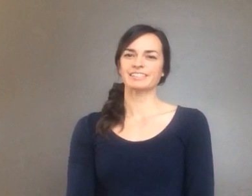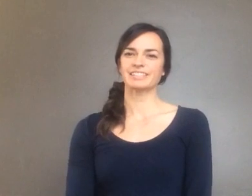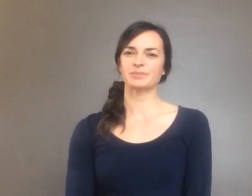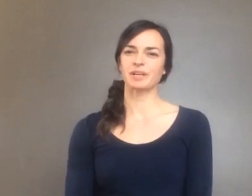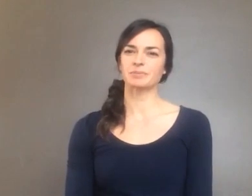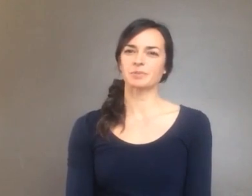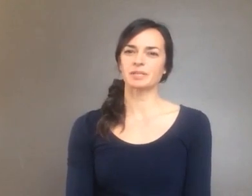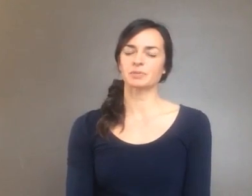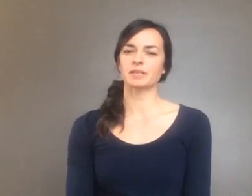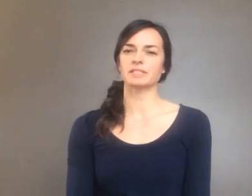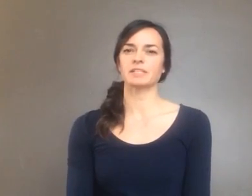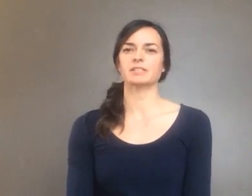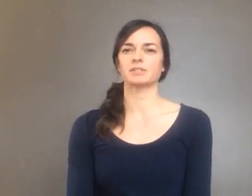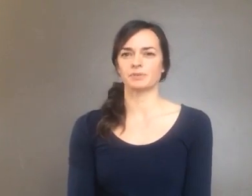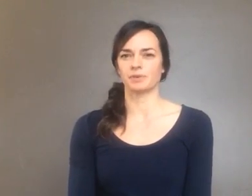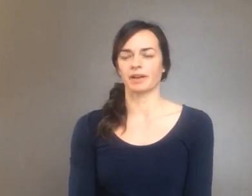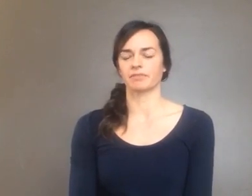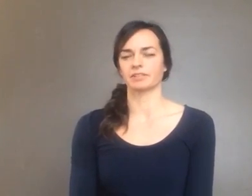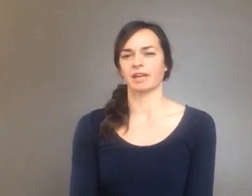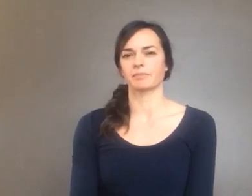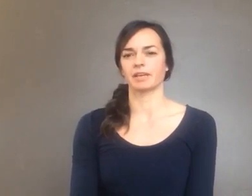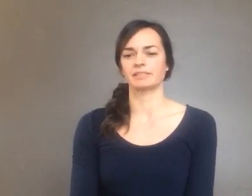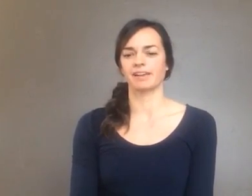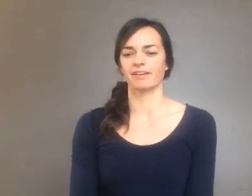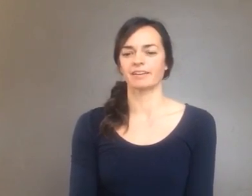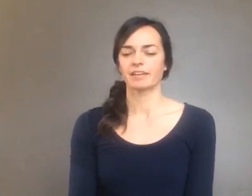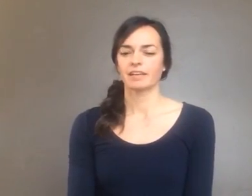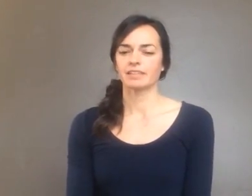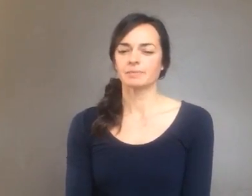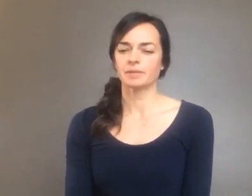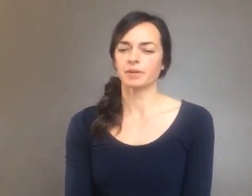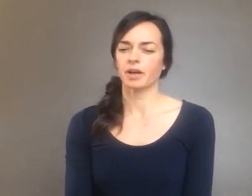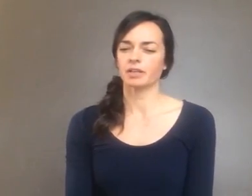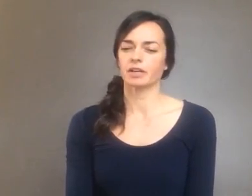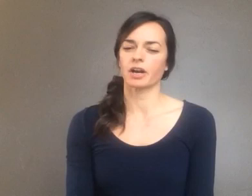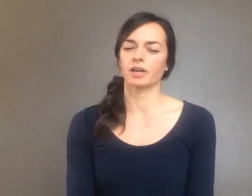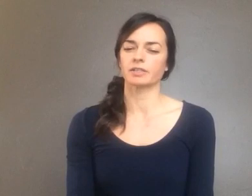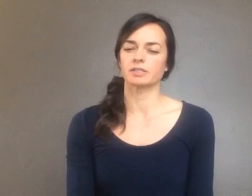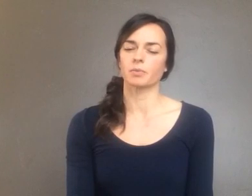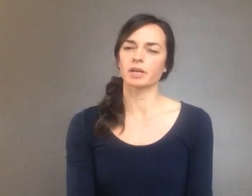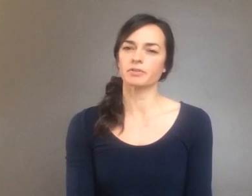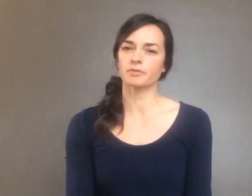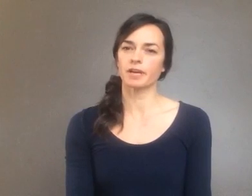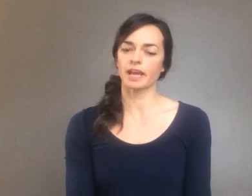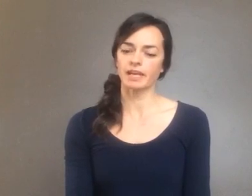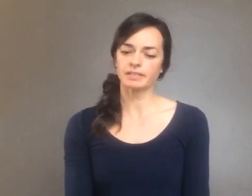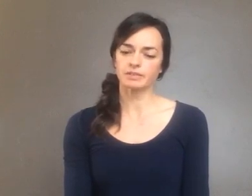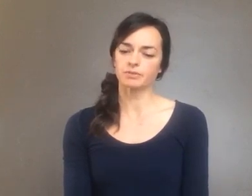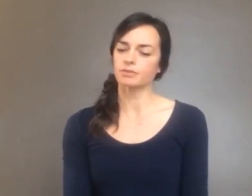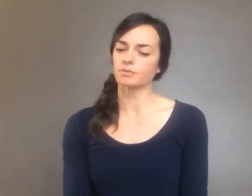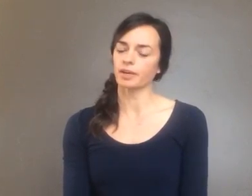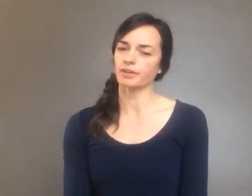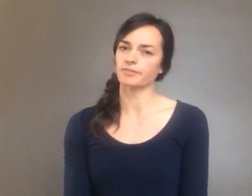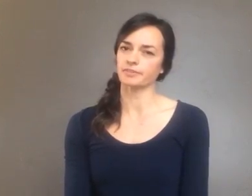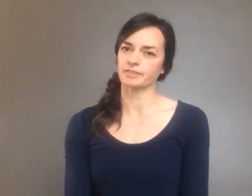Heritage, welcome to week 22 of your timeline song. This week we're on cards 148 through